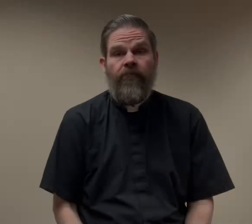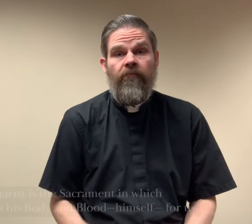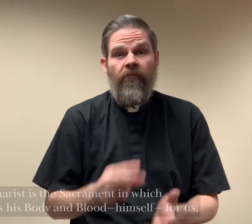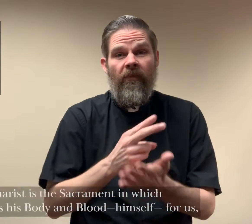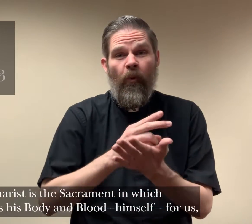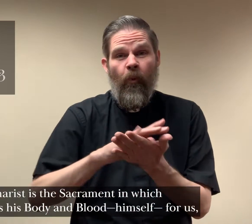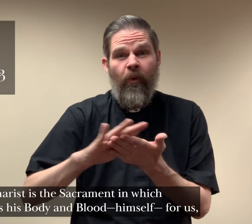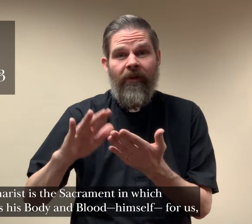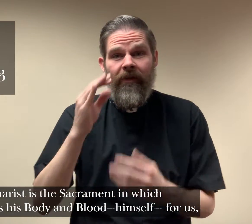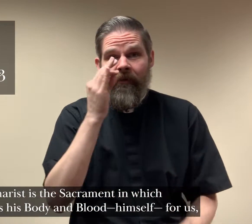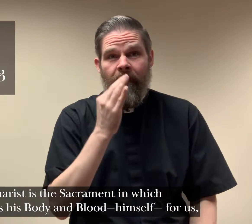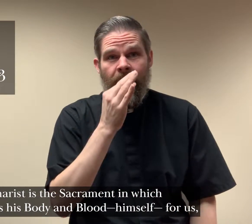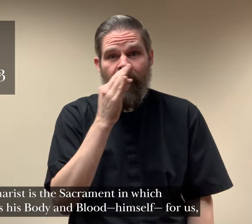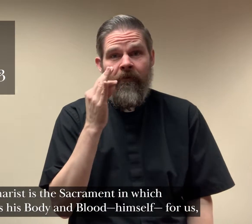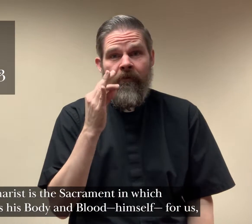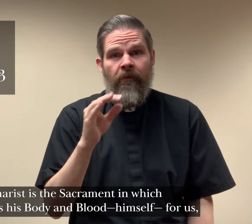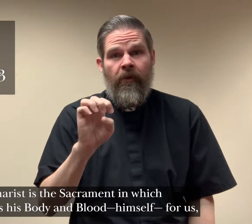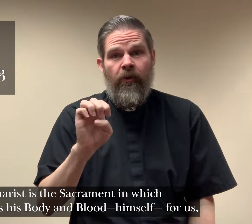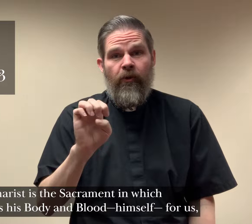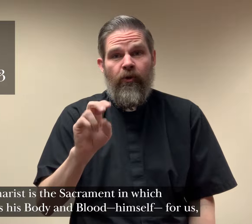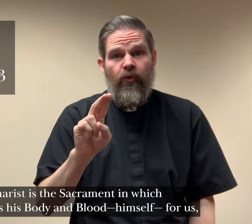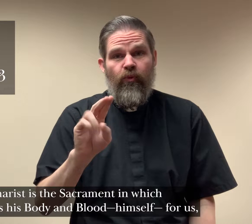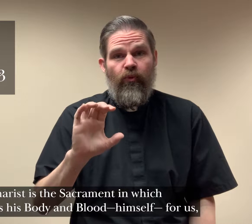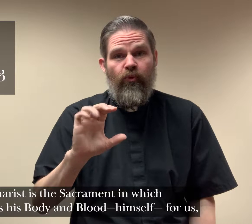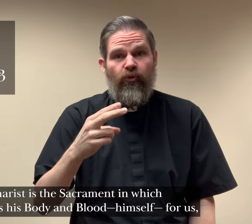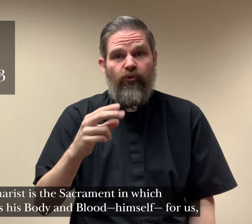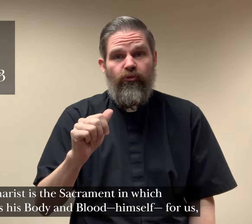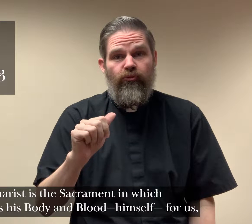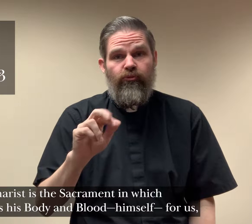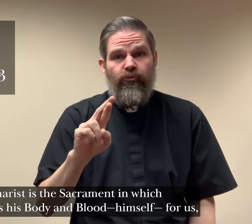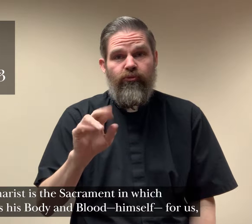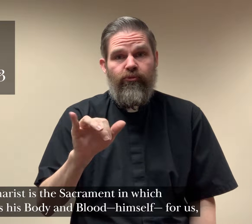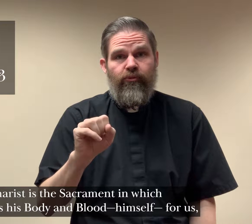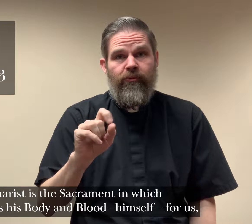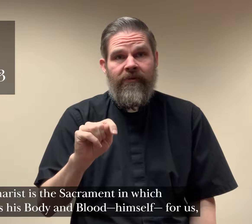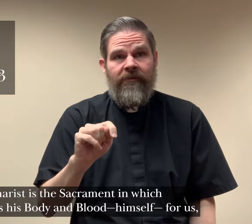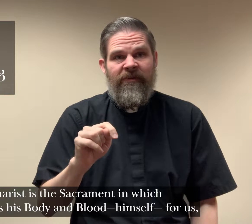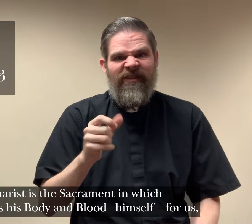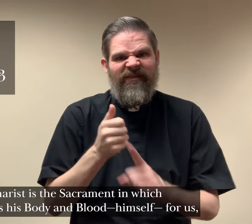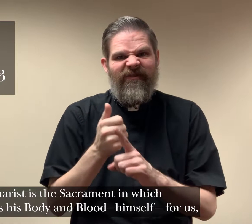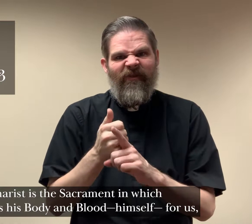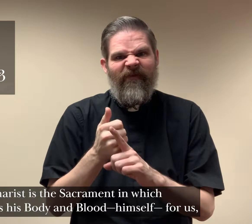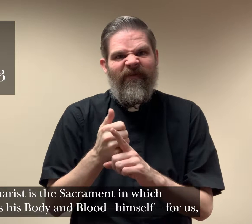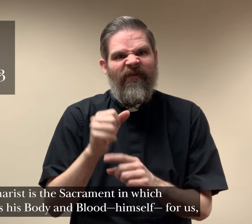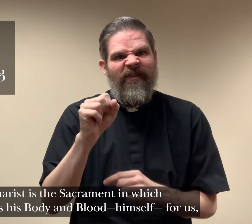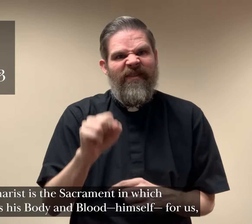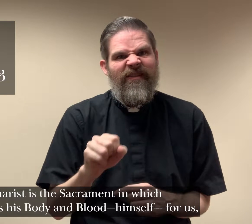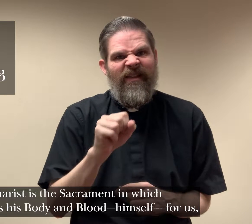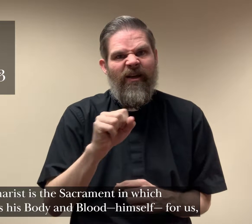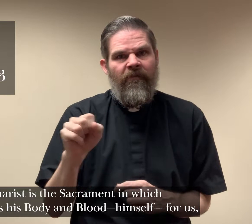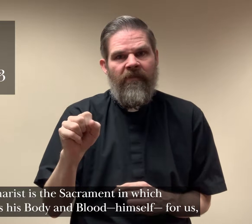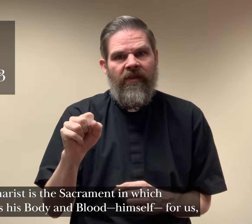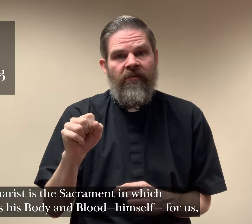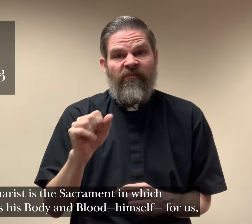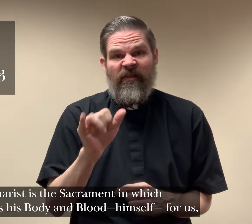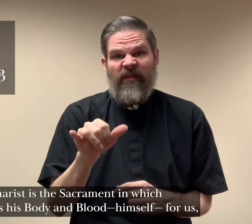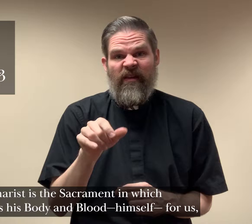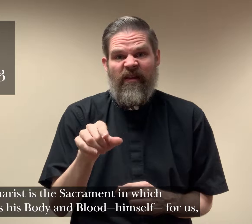Holy Eucharist is the sacrament in which Jesus Christ gives his body and